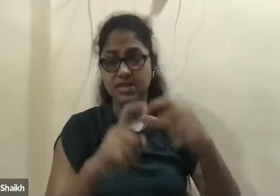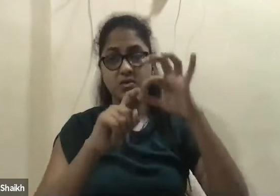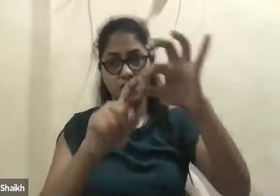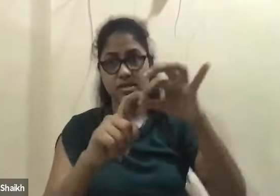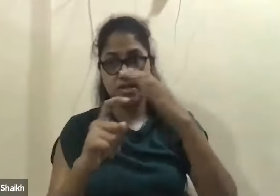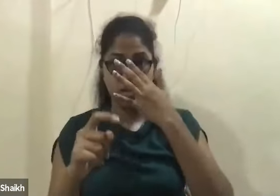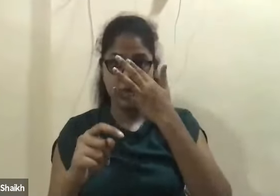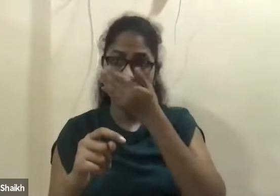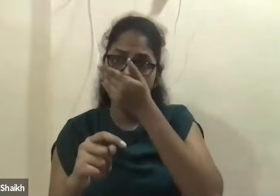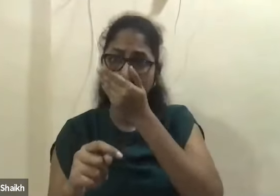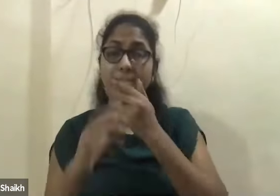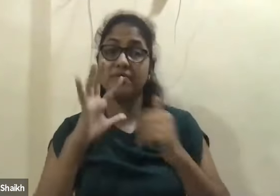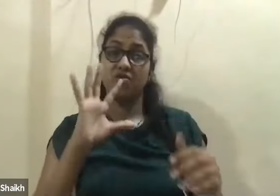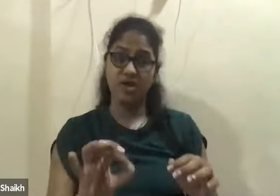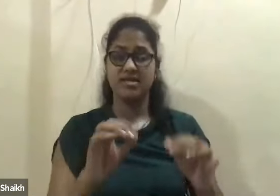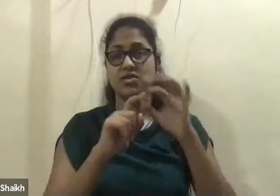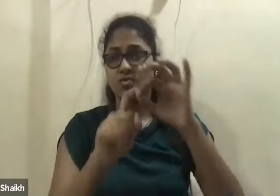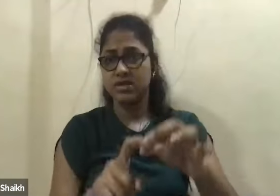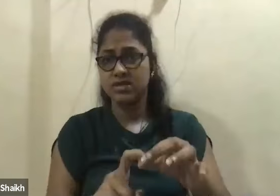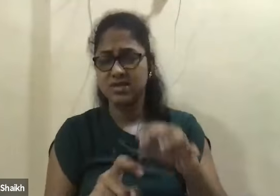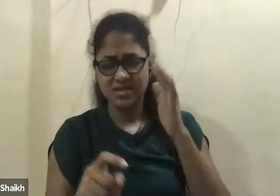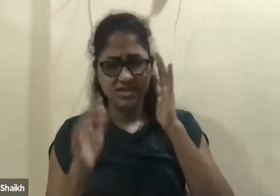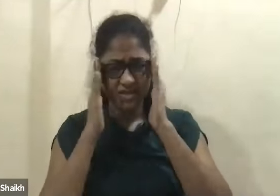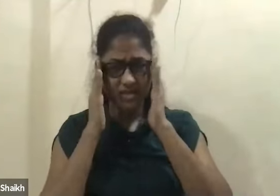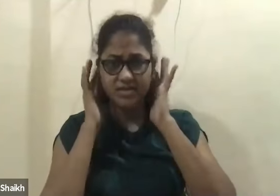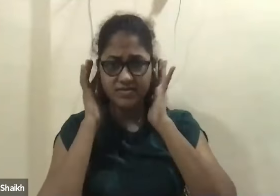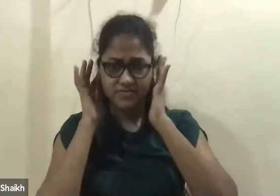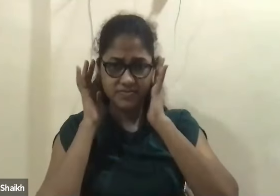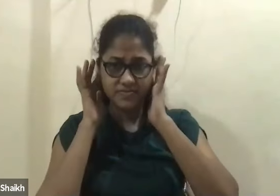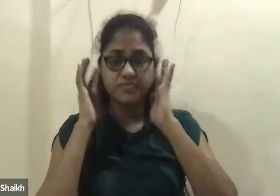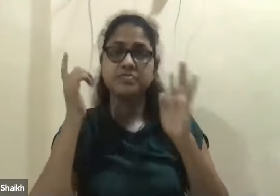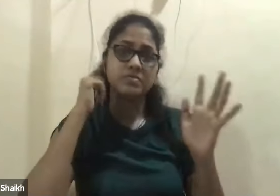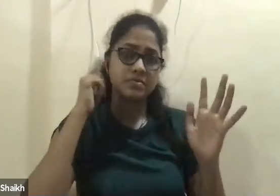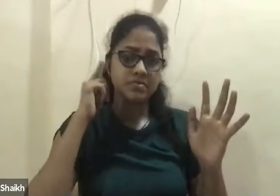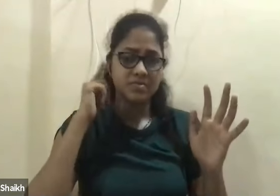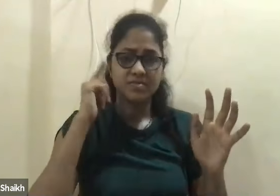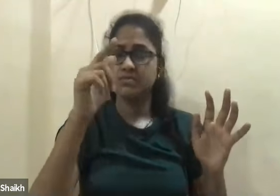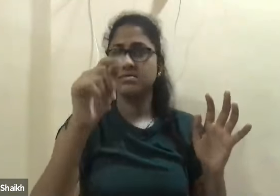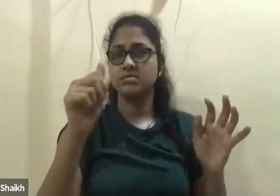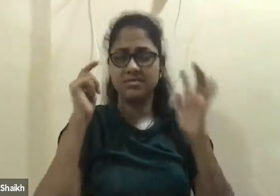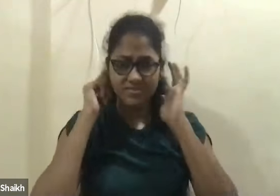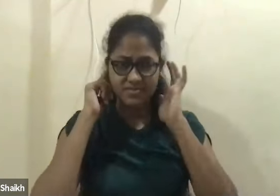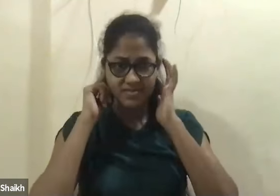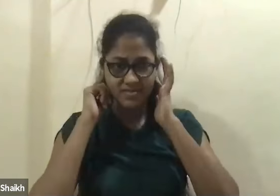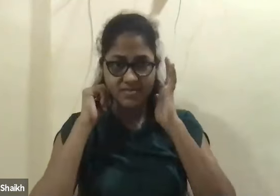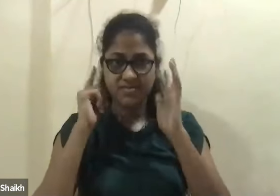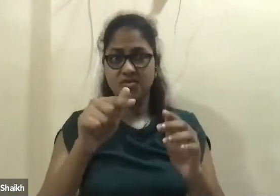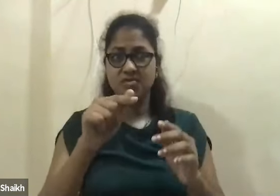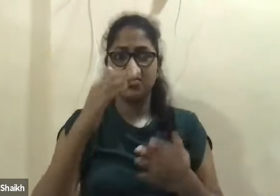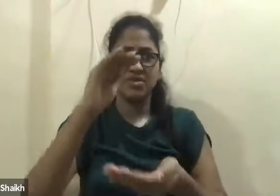Okay, the thing is, like, if the child goes major, and what all